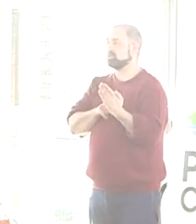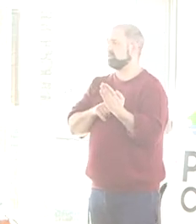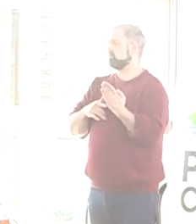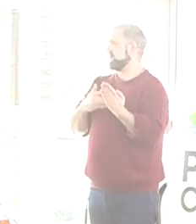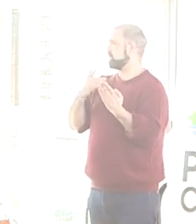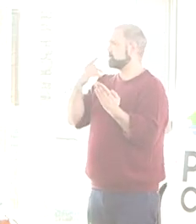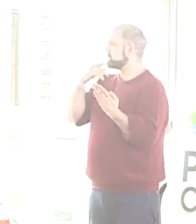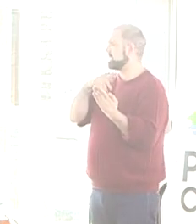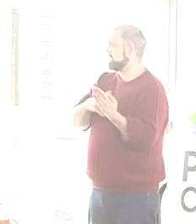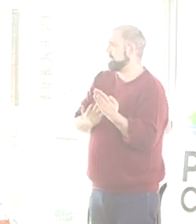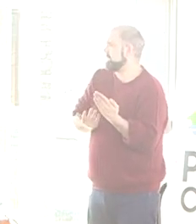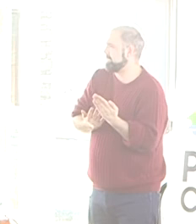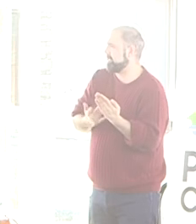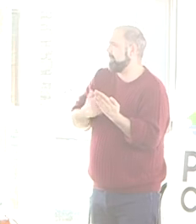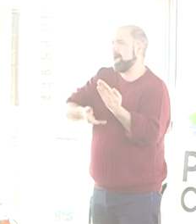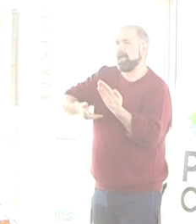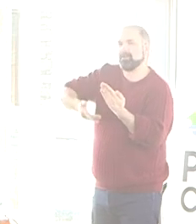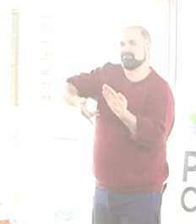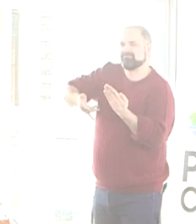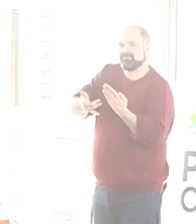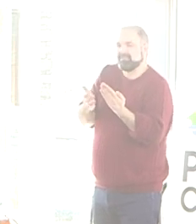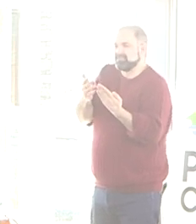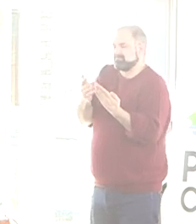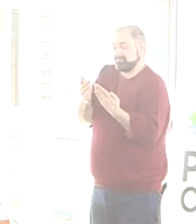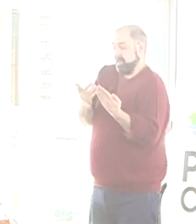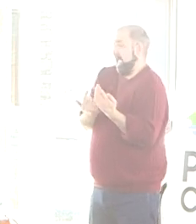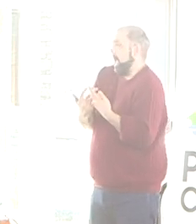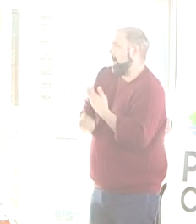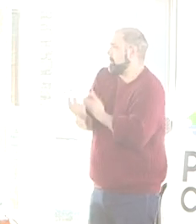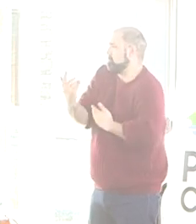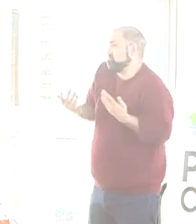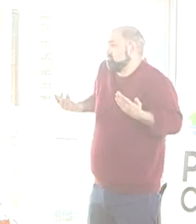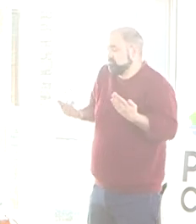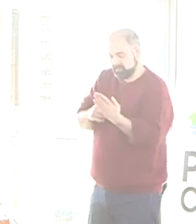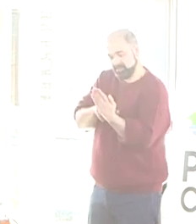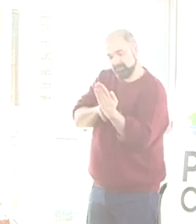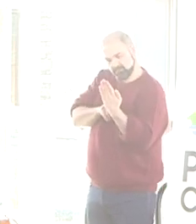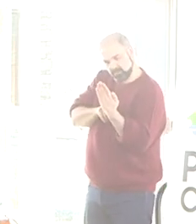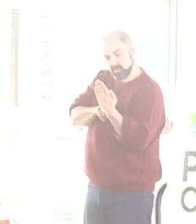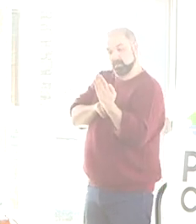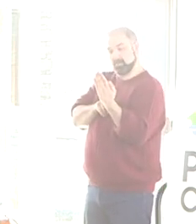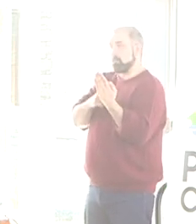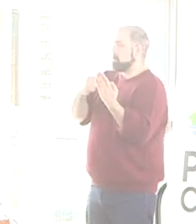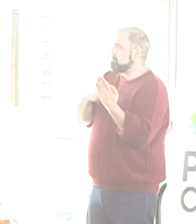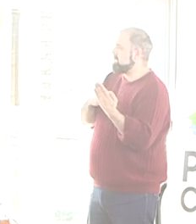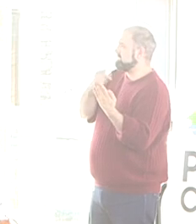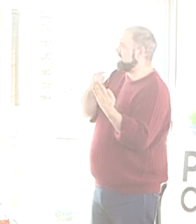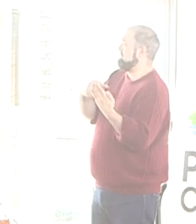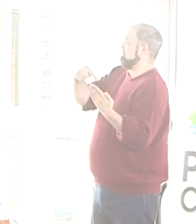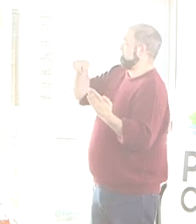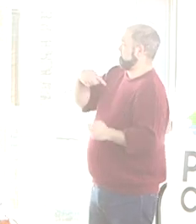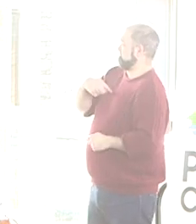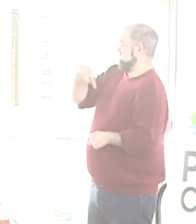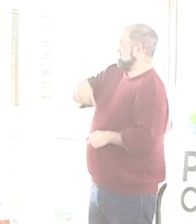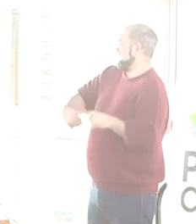It still seems like a very odd thing to have done. But it had to be me saying this is the sex I had